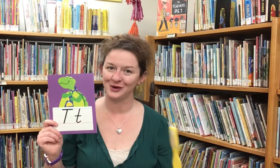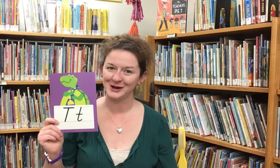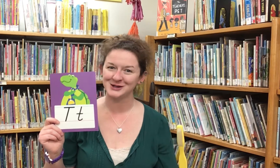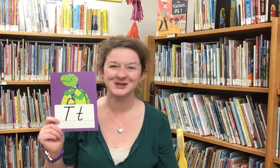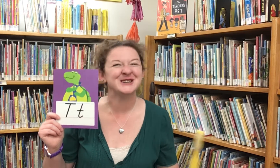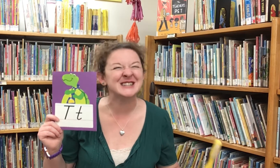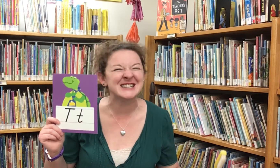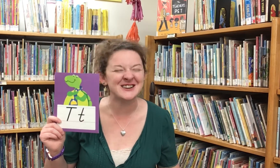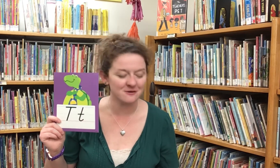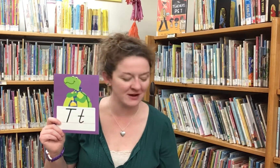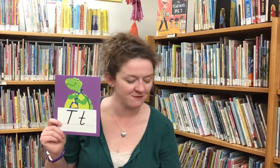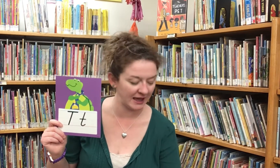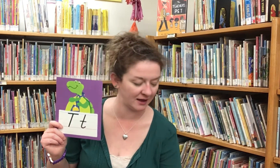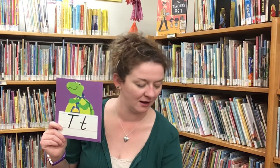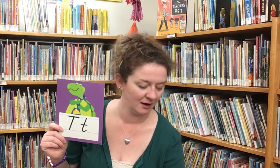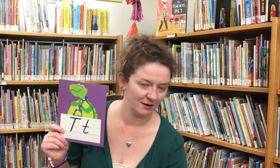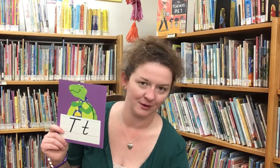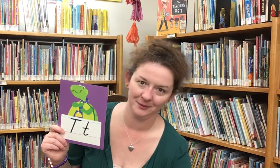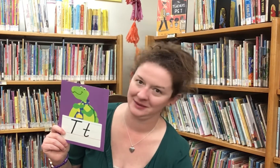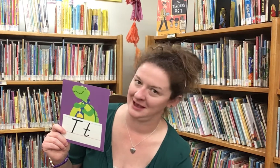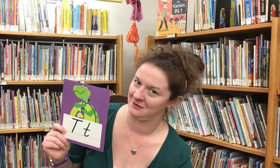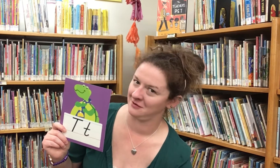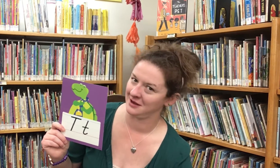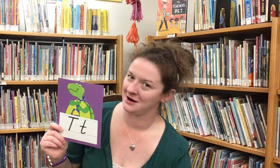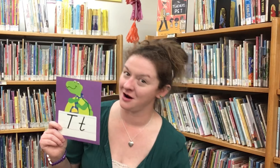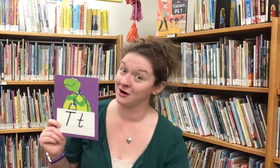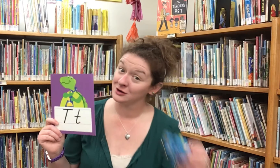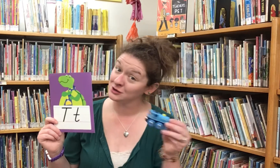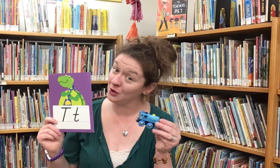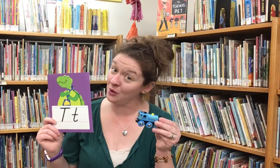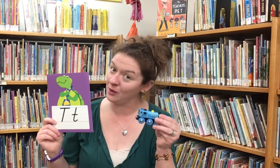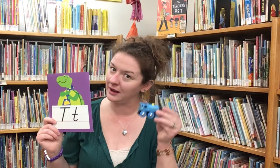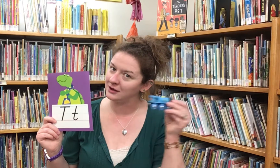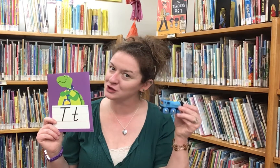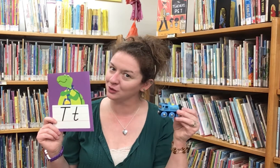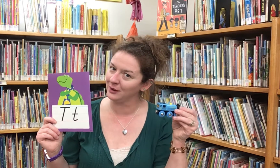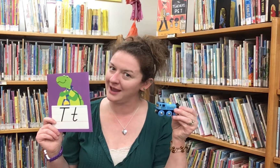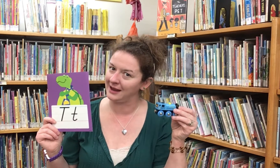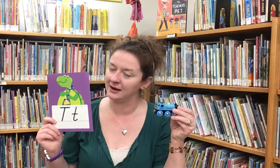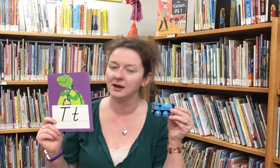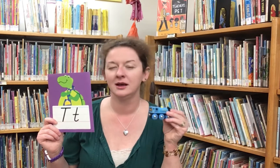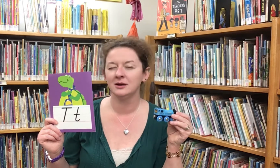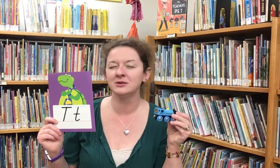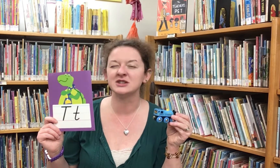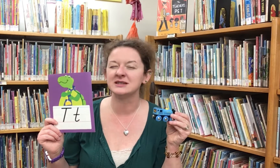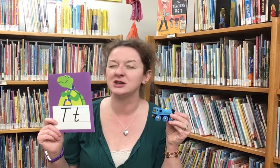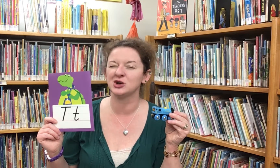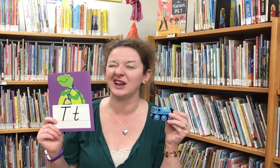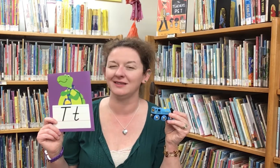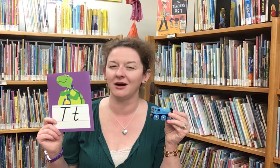T-t-toothbrush. Terrific! Oh, can't forget our toy train. We'll just say train, though.